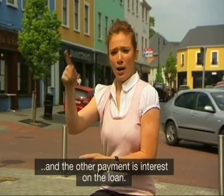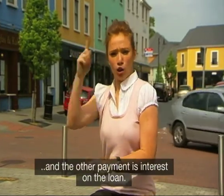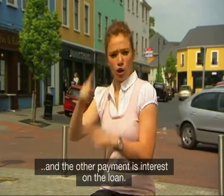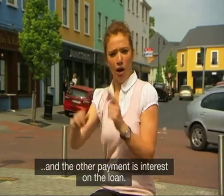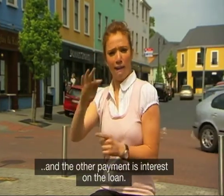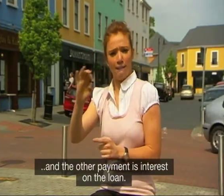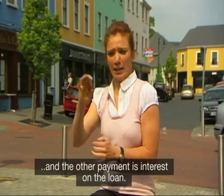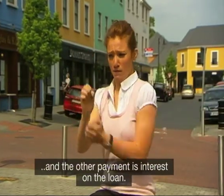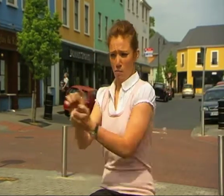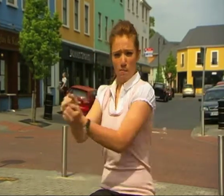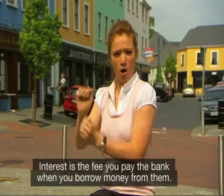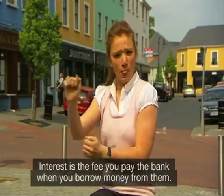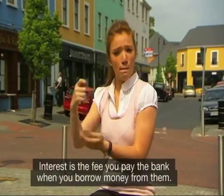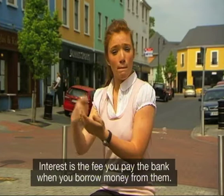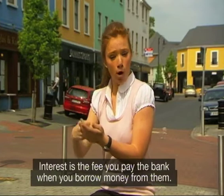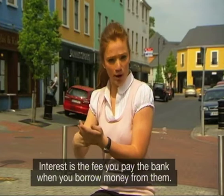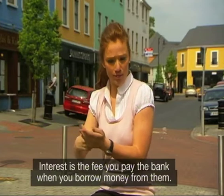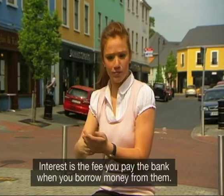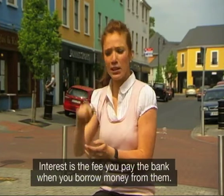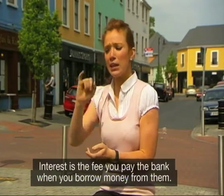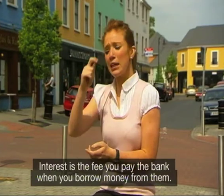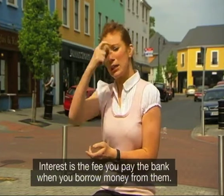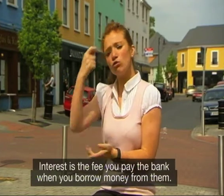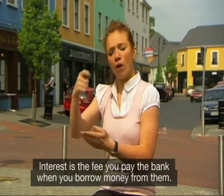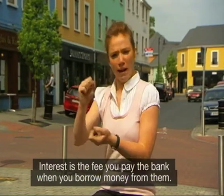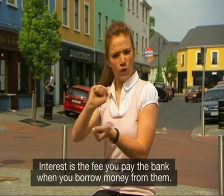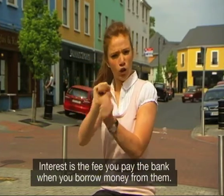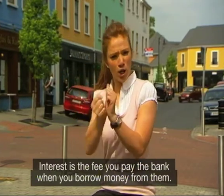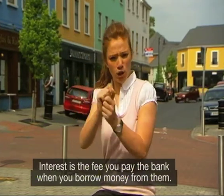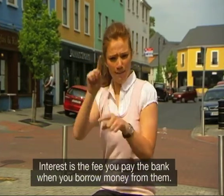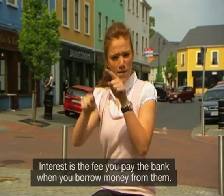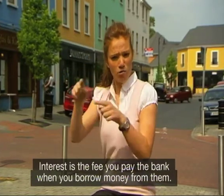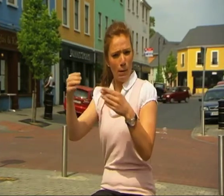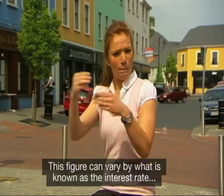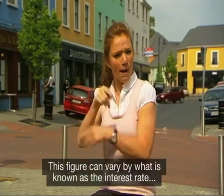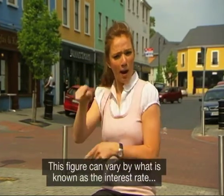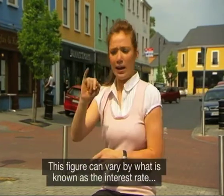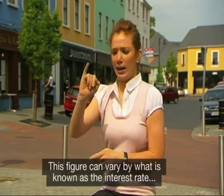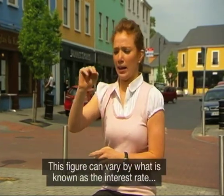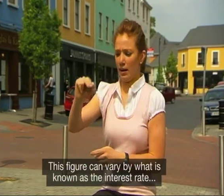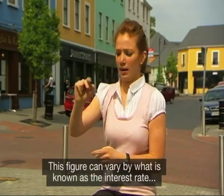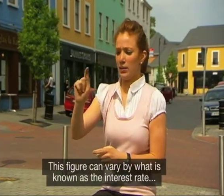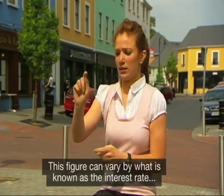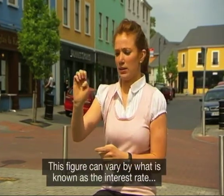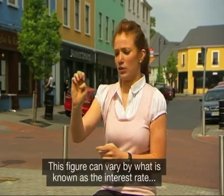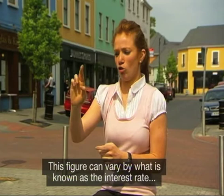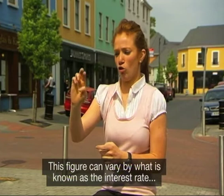loan. Interest is the fee you pay to the bank when you borrow money from them. This figure can vary by what is known as the interest